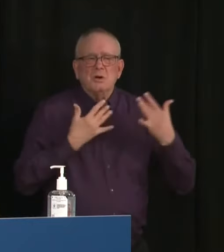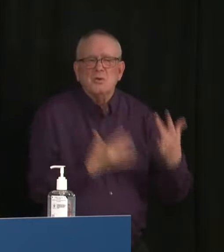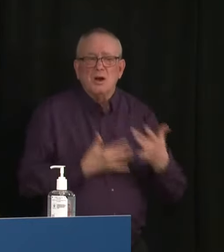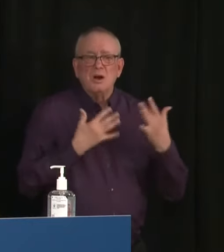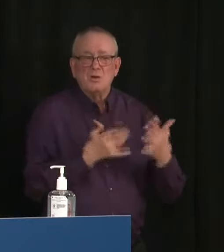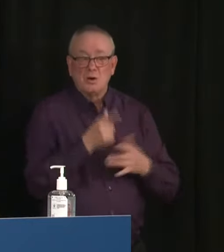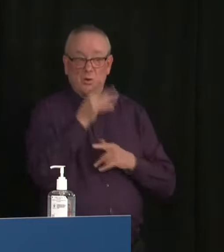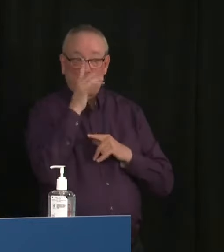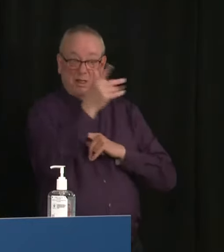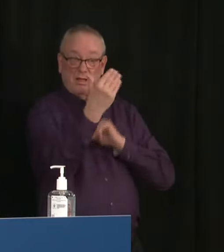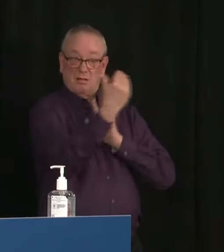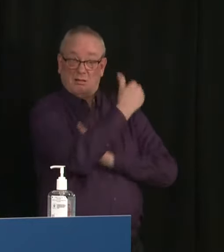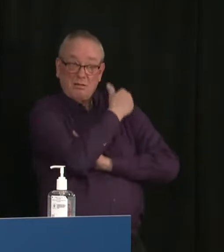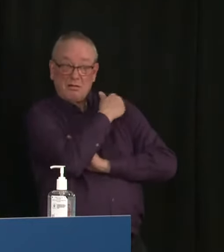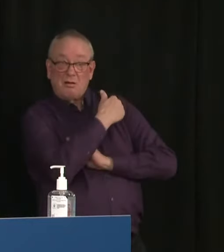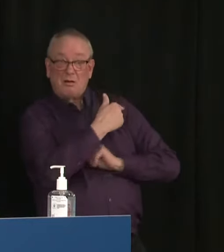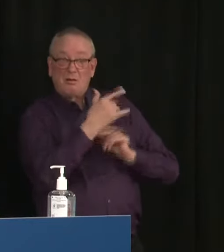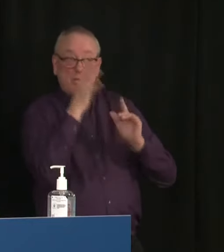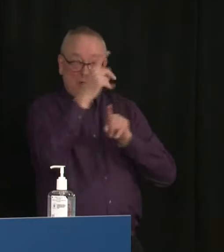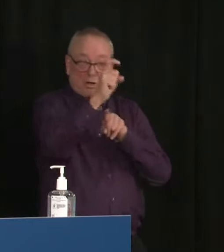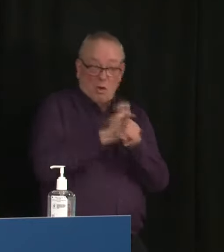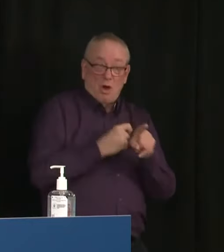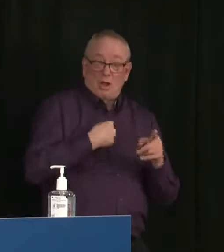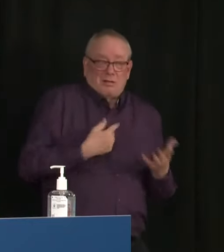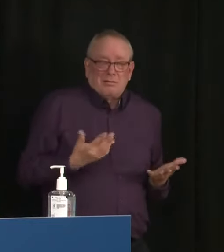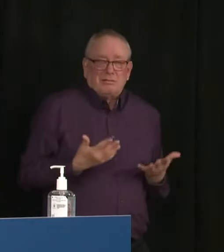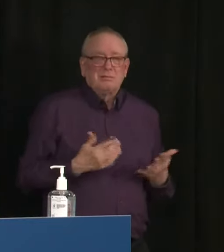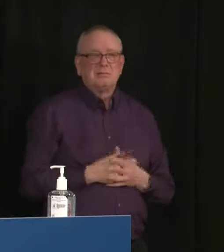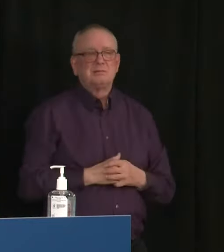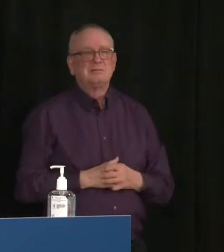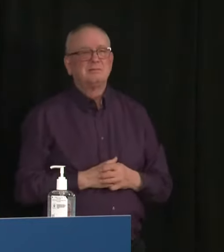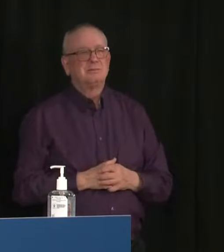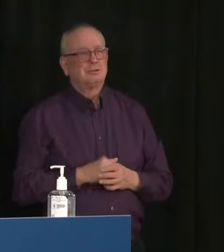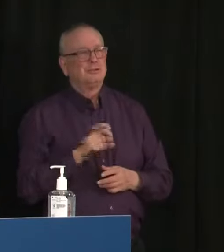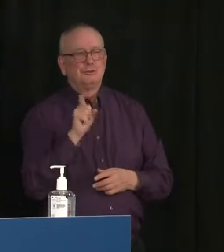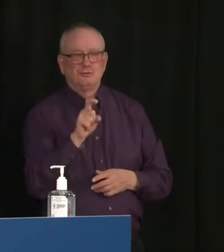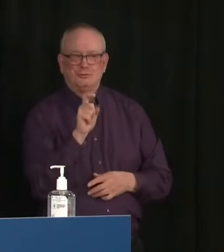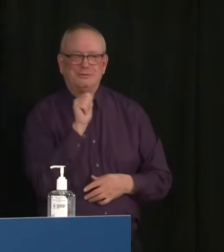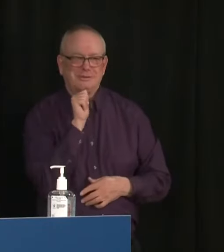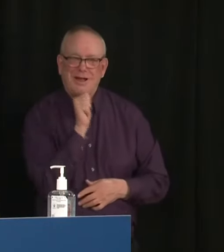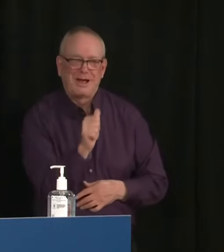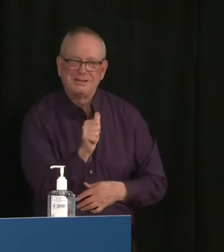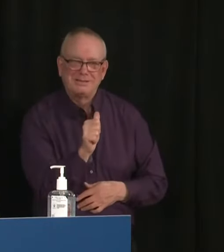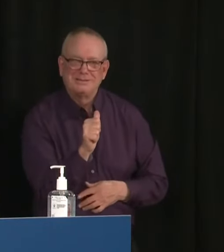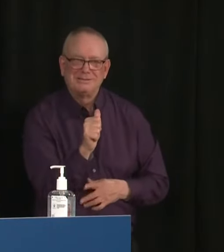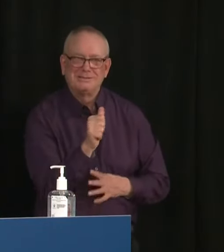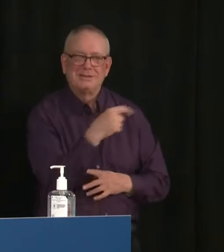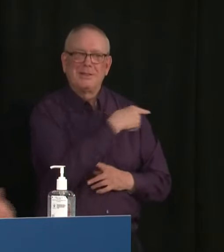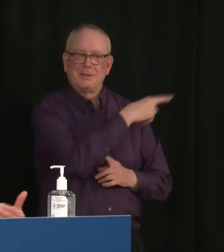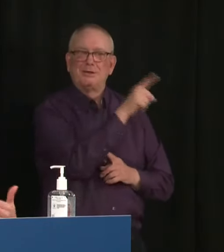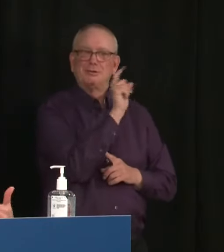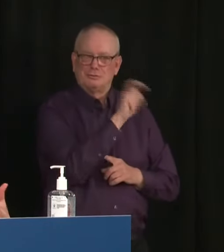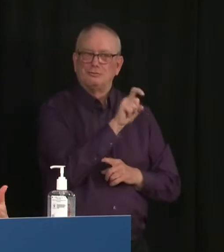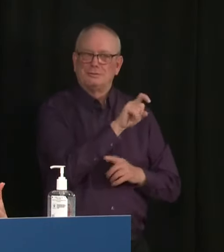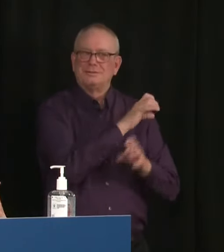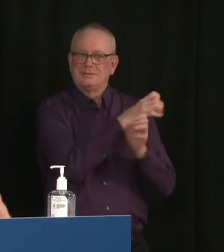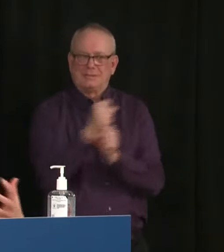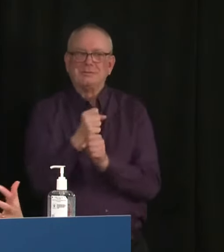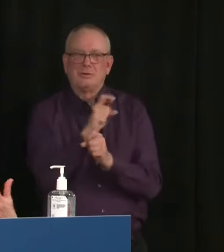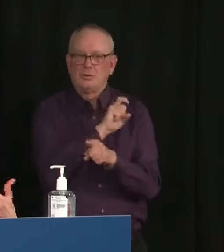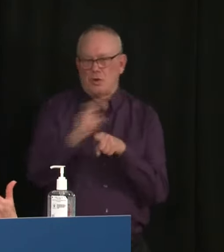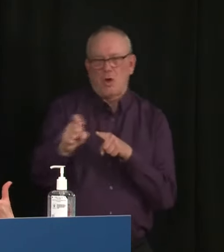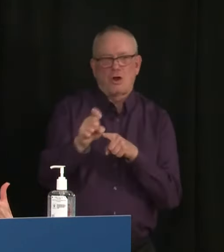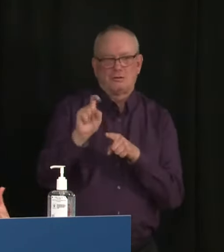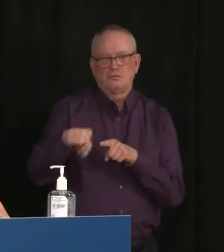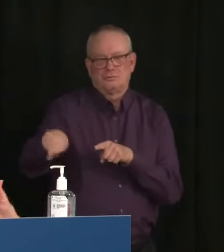because again, that's not a part of the current process, and people should be receiving those calls within 48 hours. It does take then